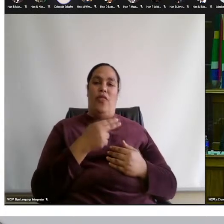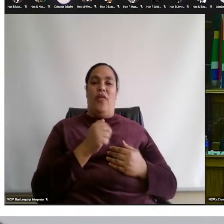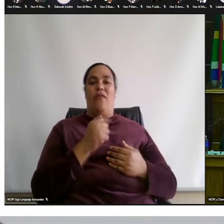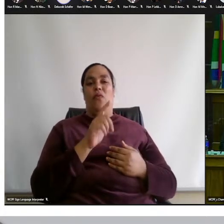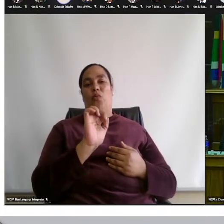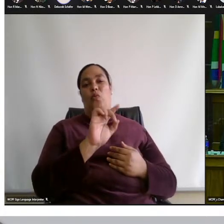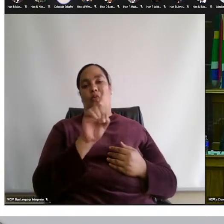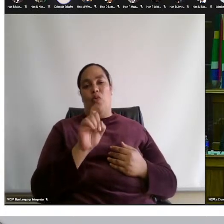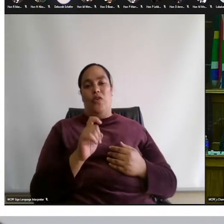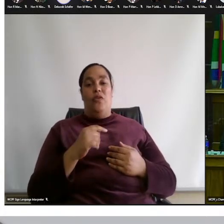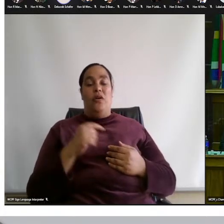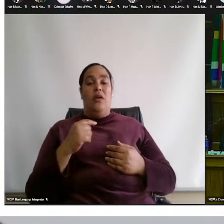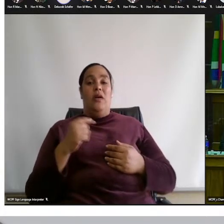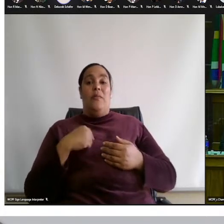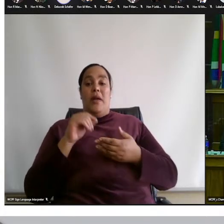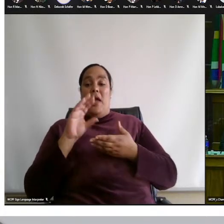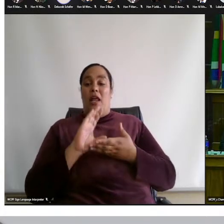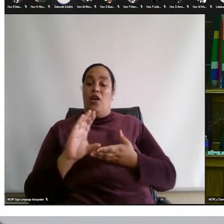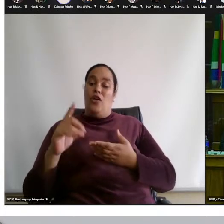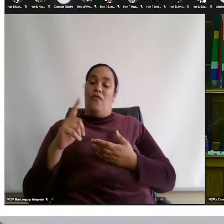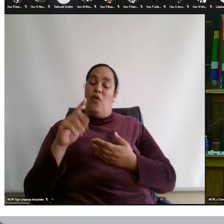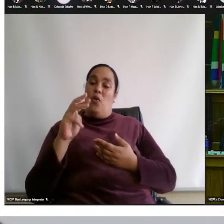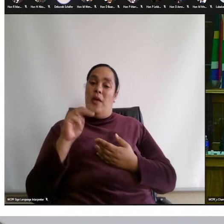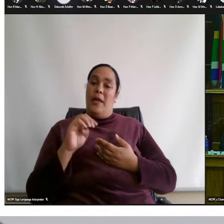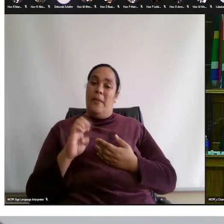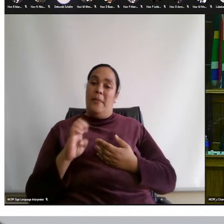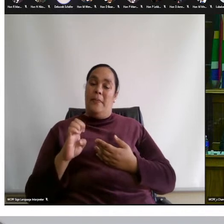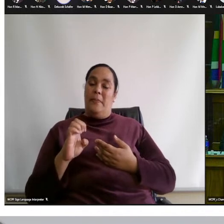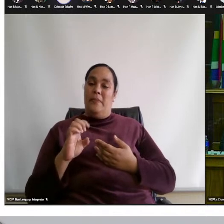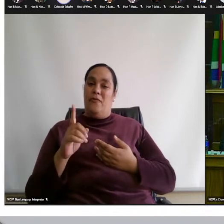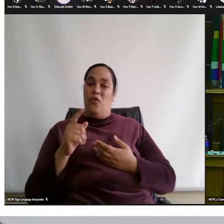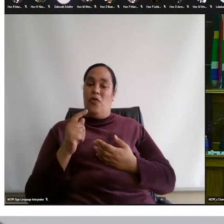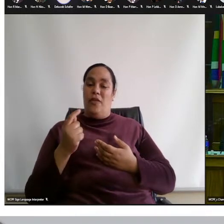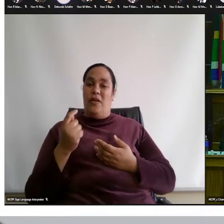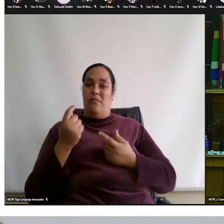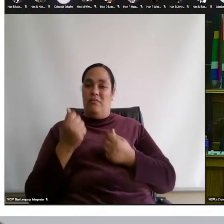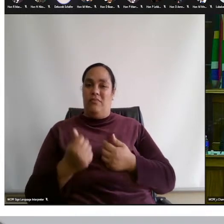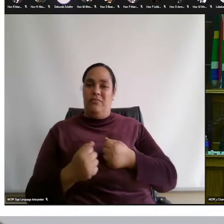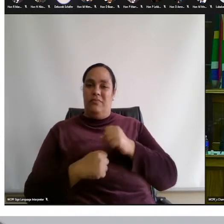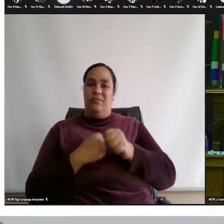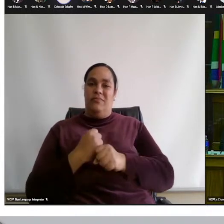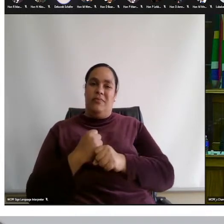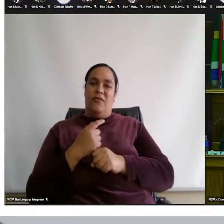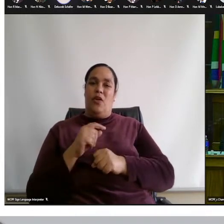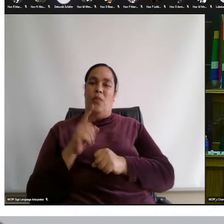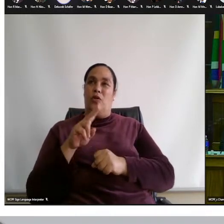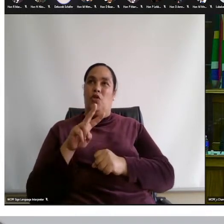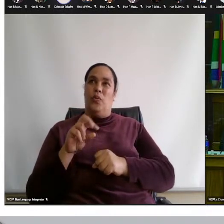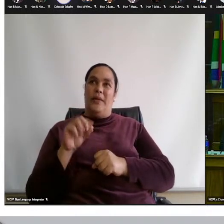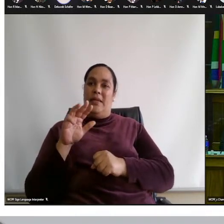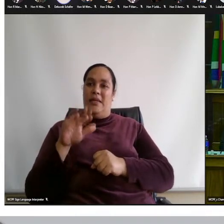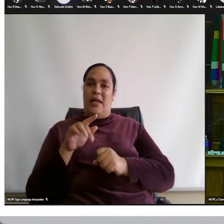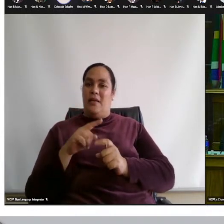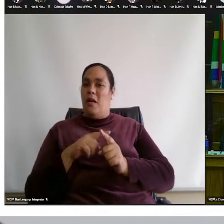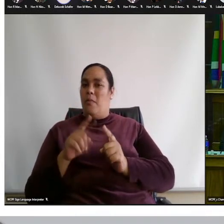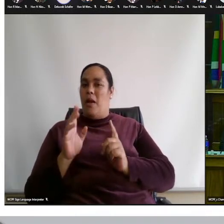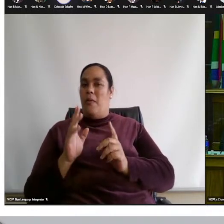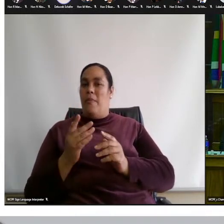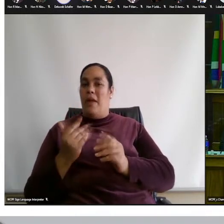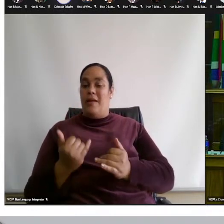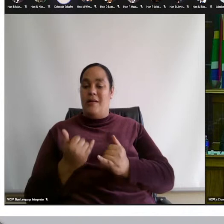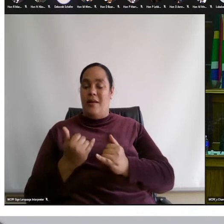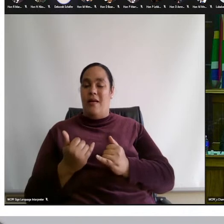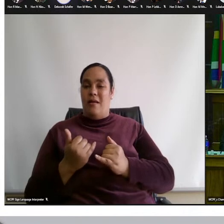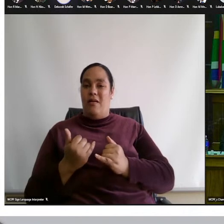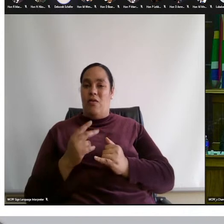question. Our allocation for the MST conditional grant increased year on year from 2019, except for the revised allocation